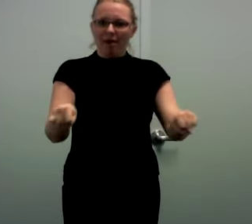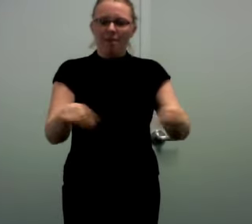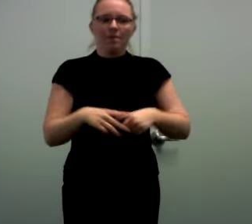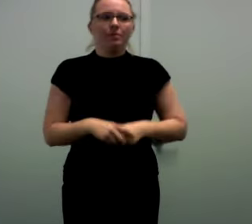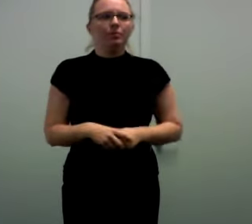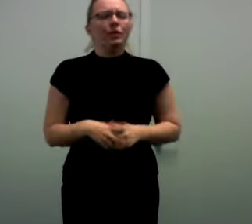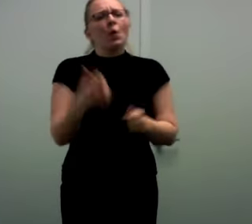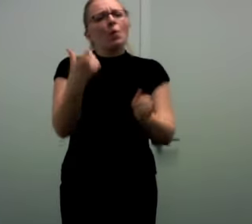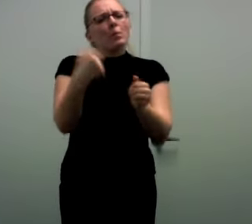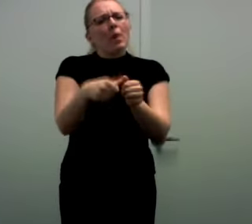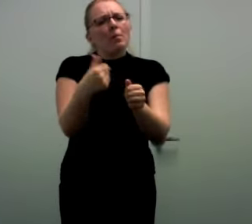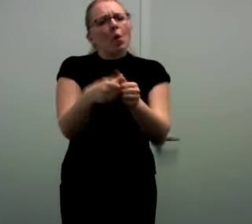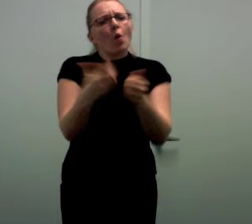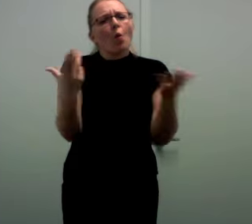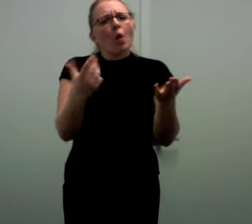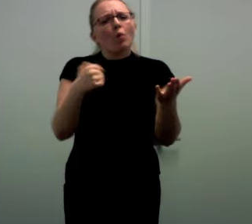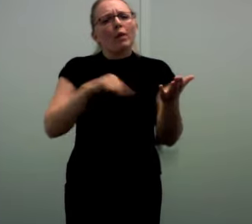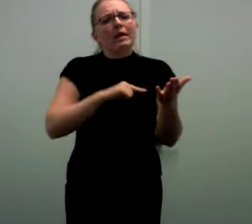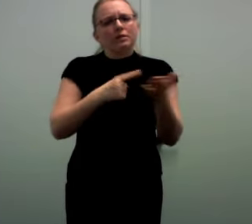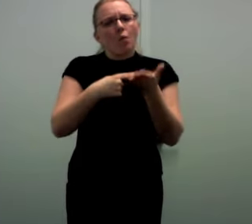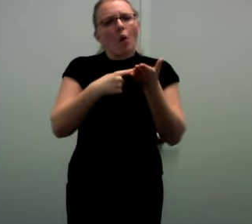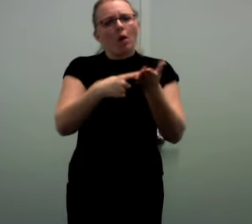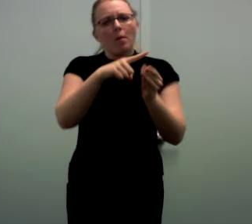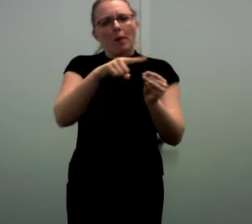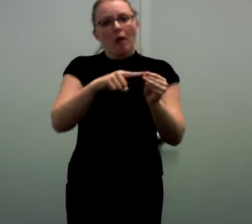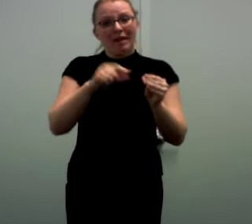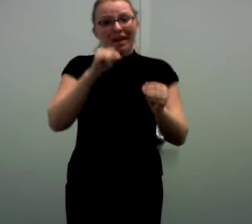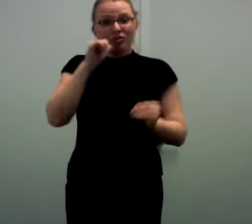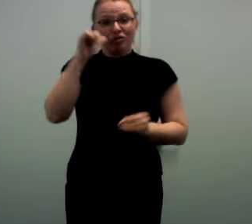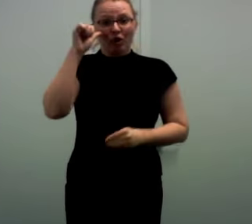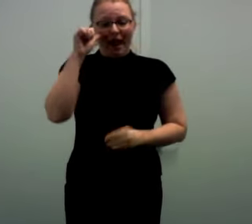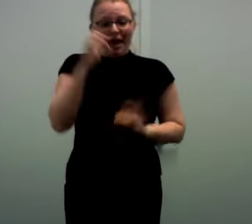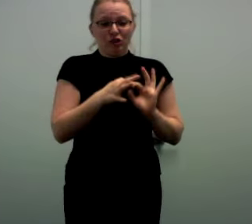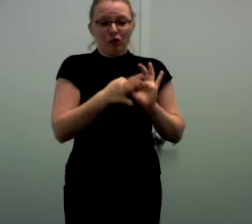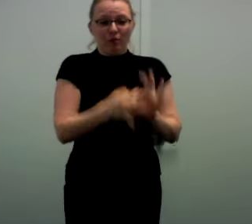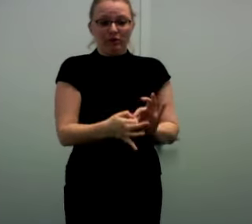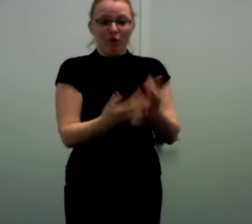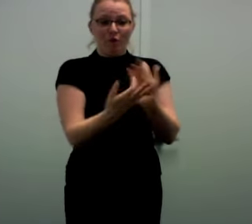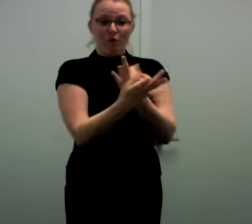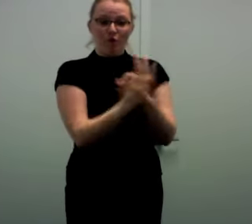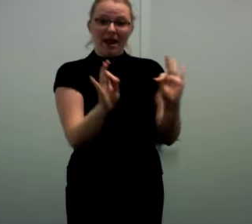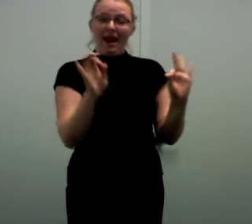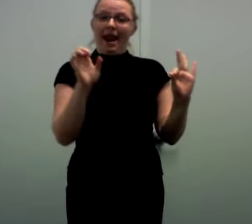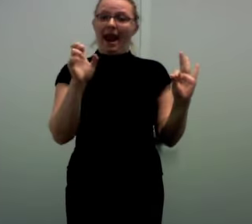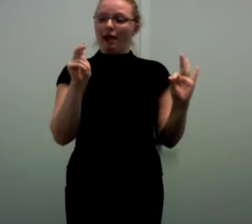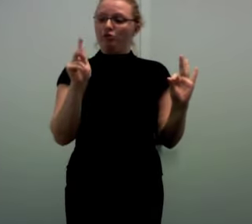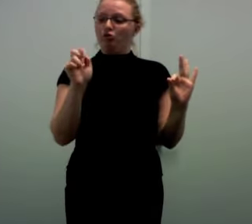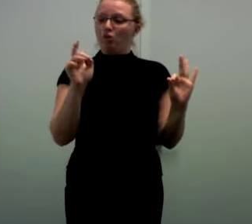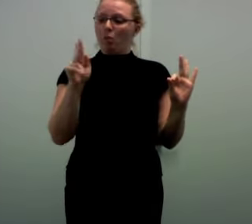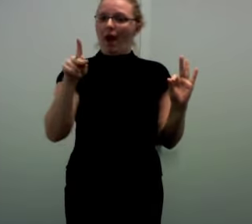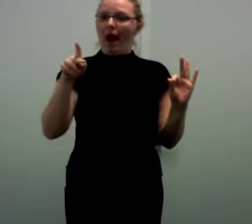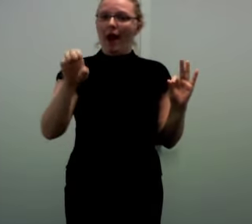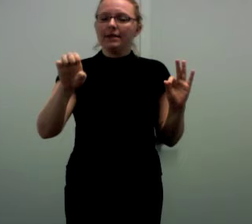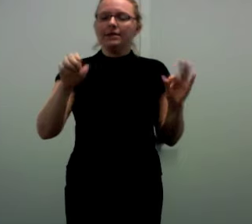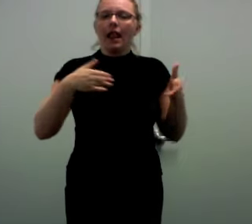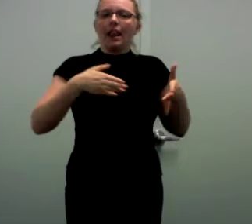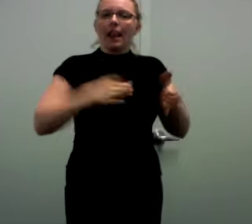Remember what we spoke about yesterday in terms of free enterprise allowing businesses to operate freely